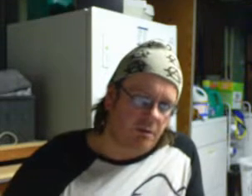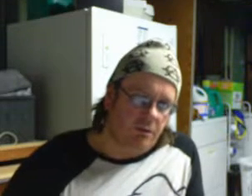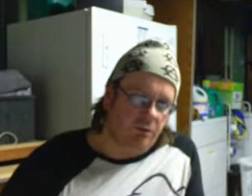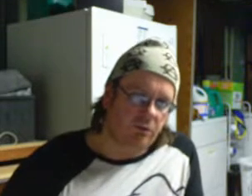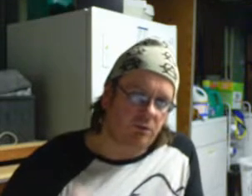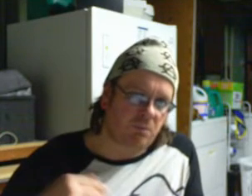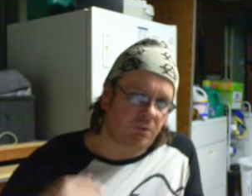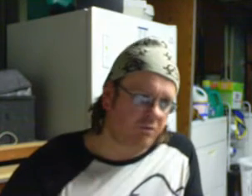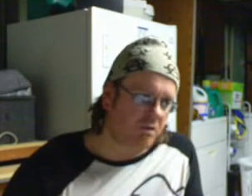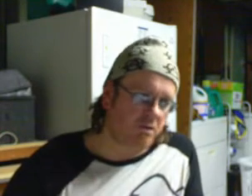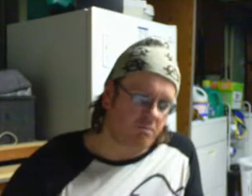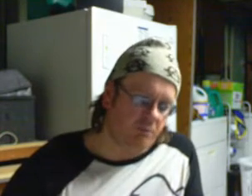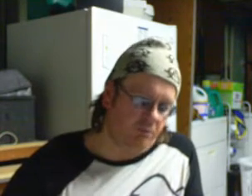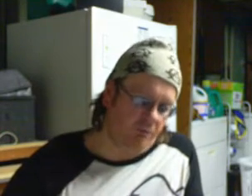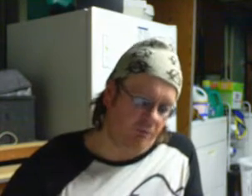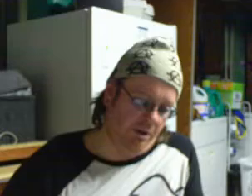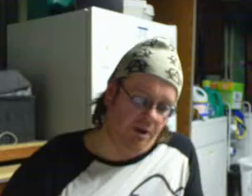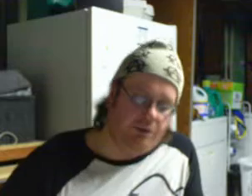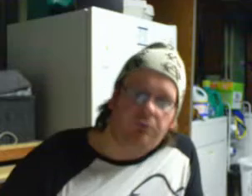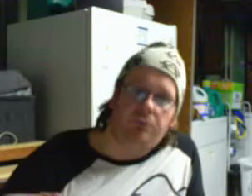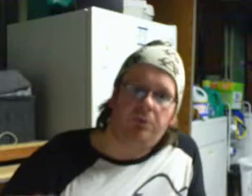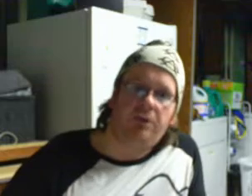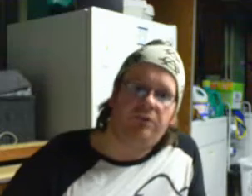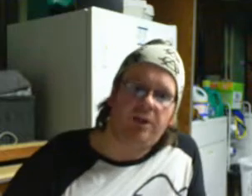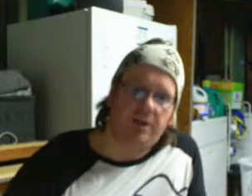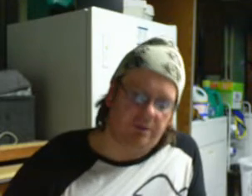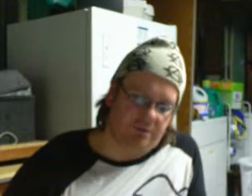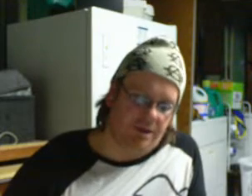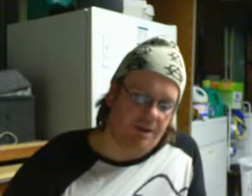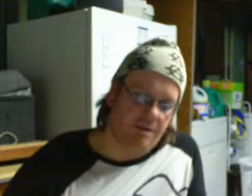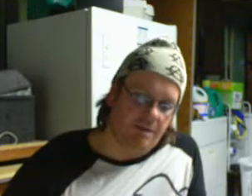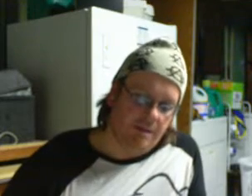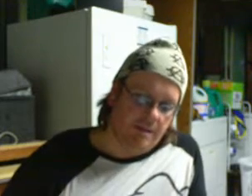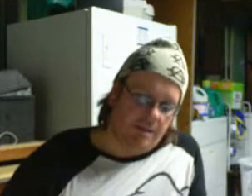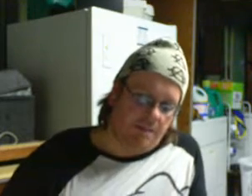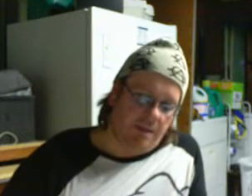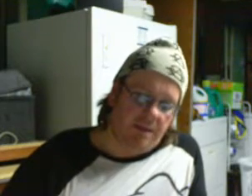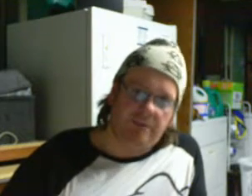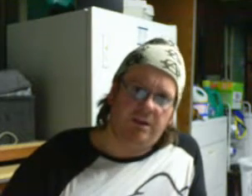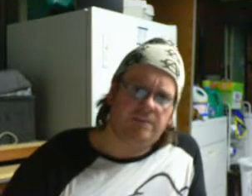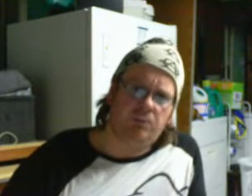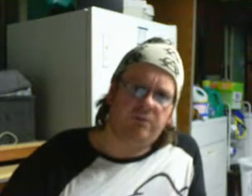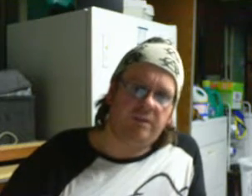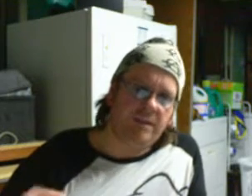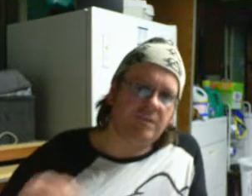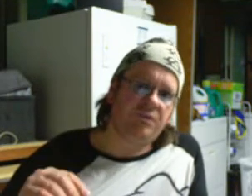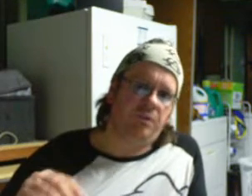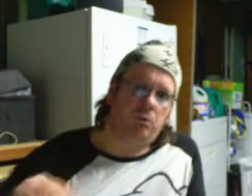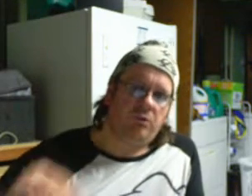This is what Solomon was doing, and this is what Isaiah is saying, that it was an insult to